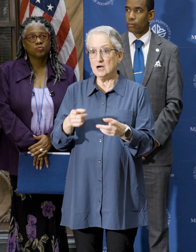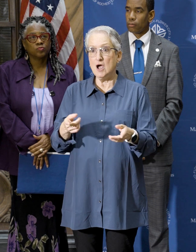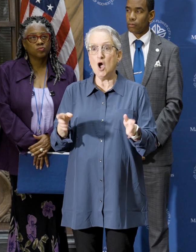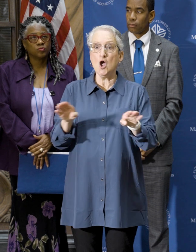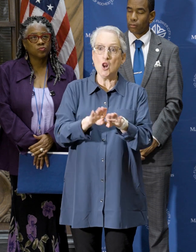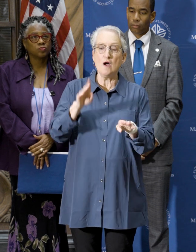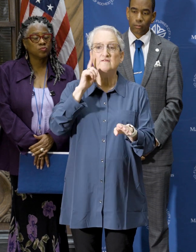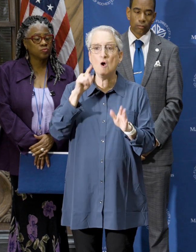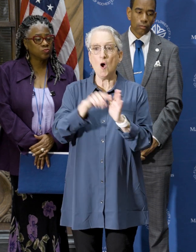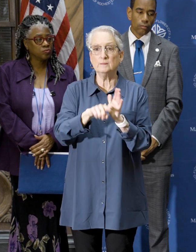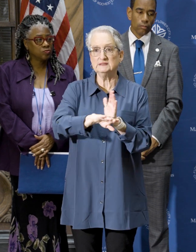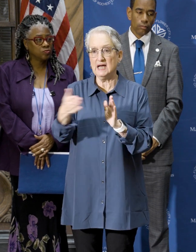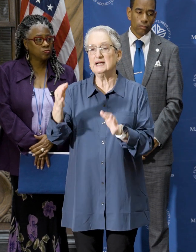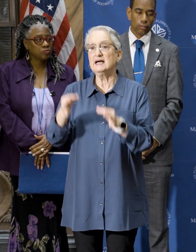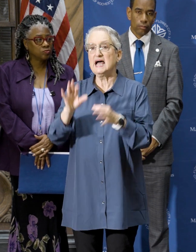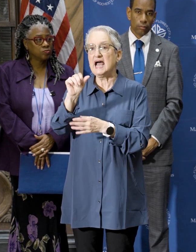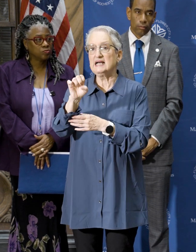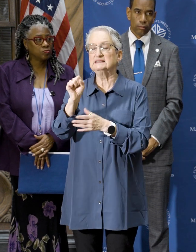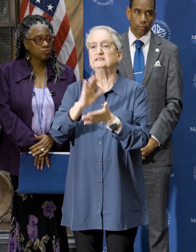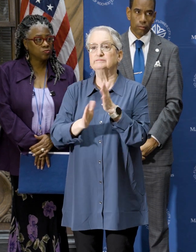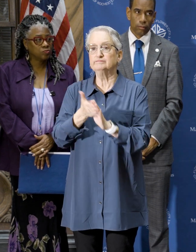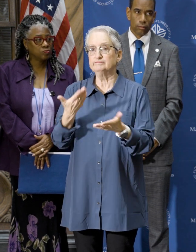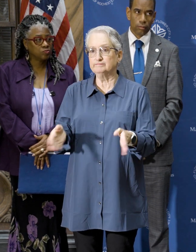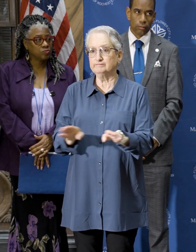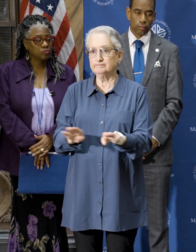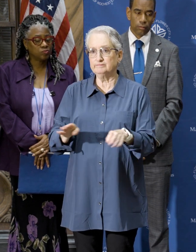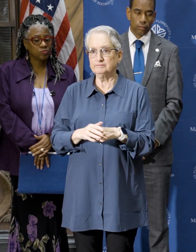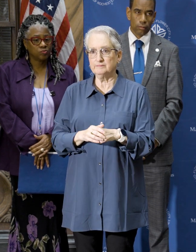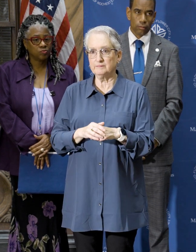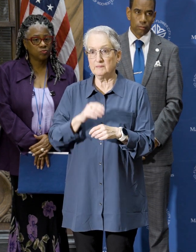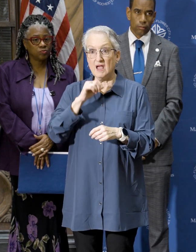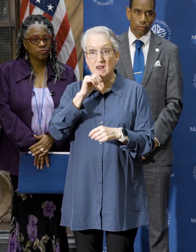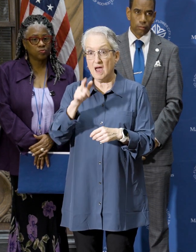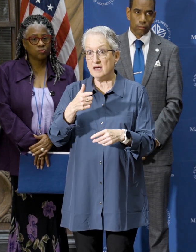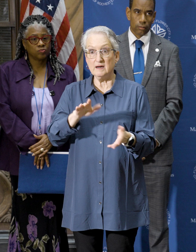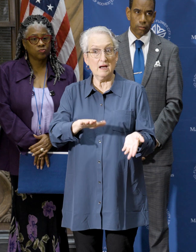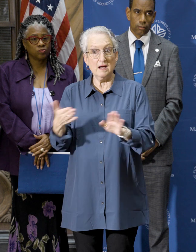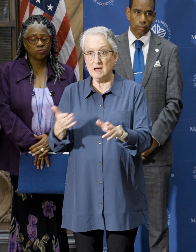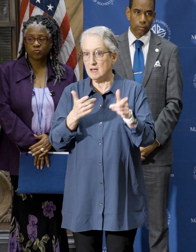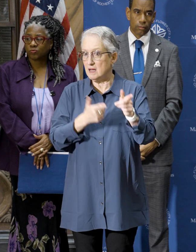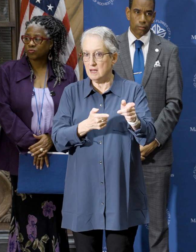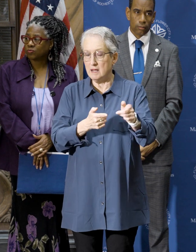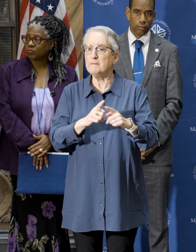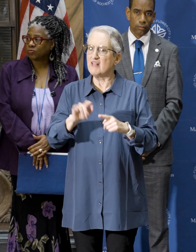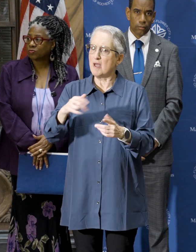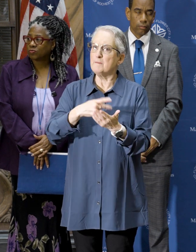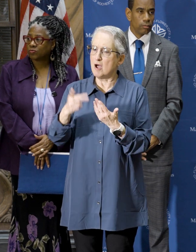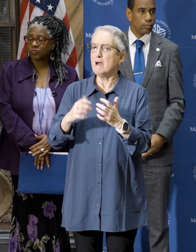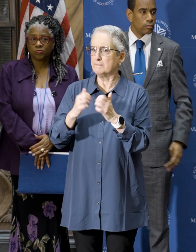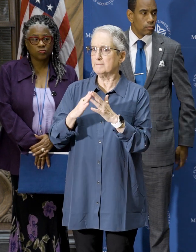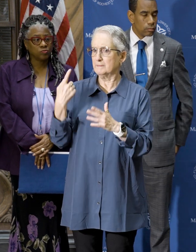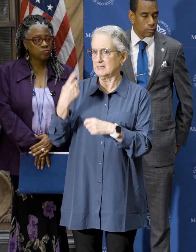arrests, forthcoming. Our non-fatal shootings unit, again, our pilot program that we started last year in partnership with the district attorney's